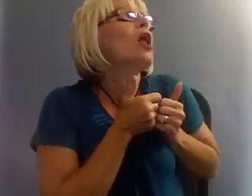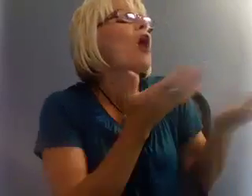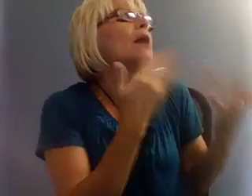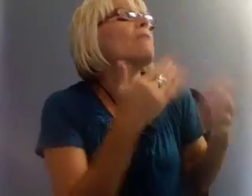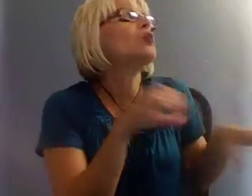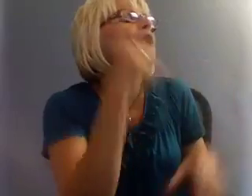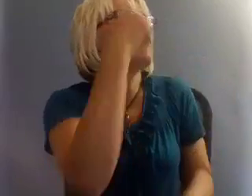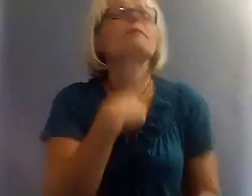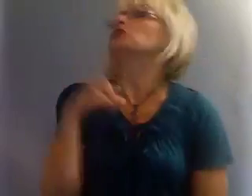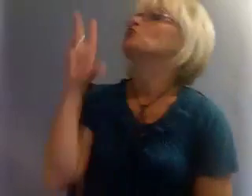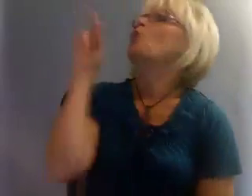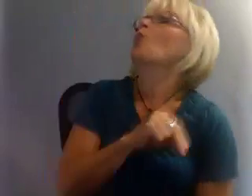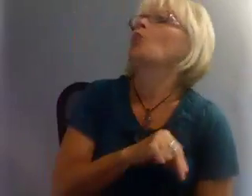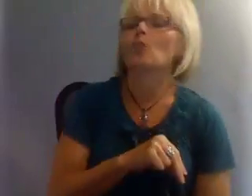my cheeks. You're such a good husband.